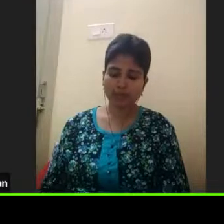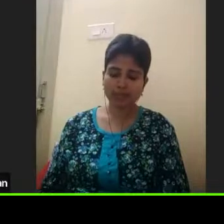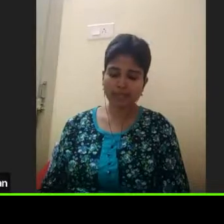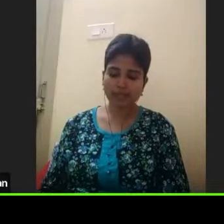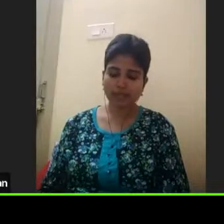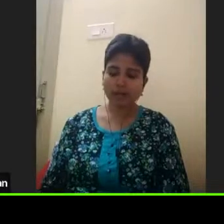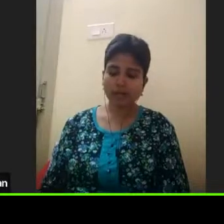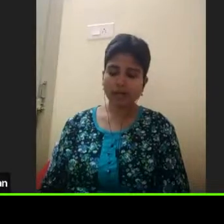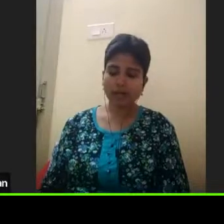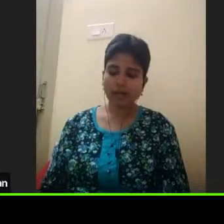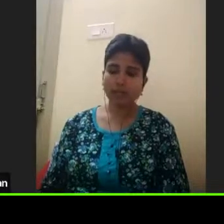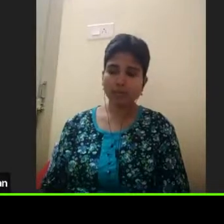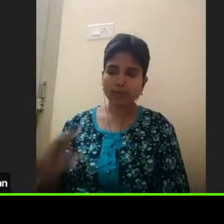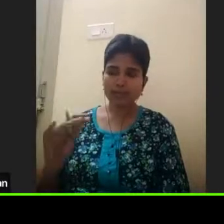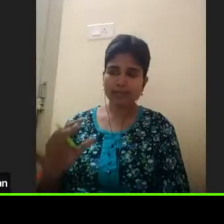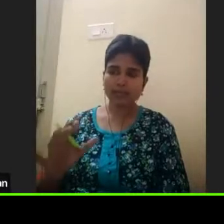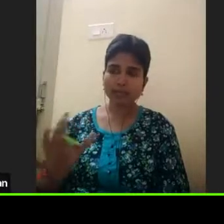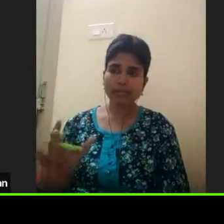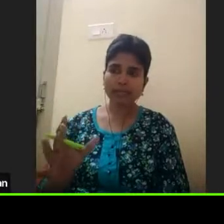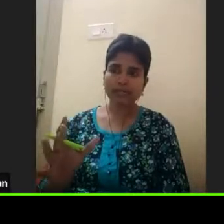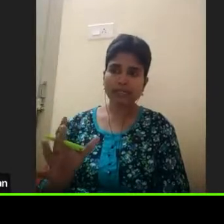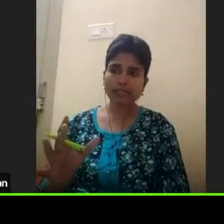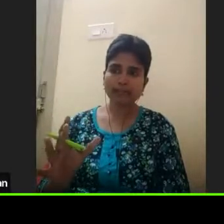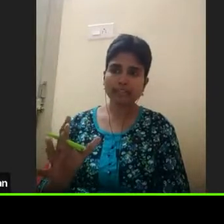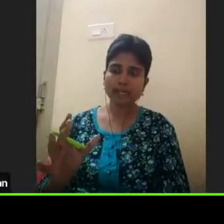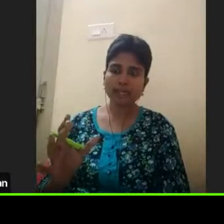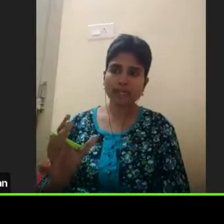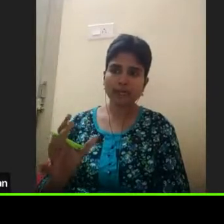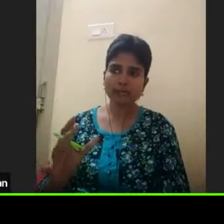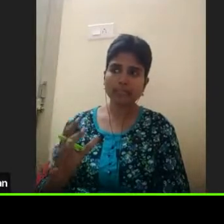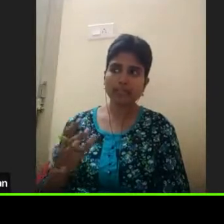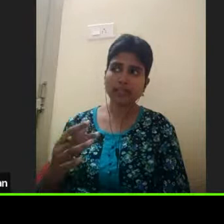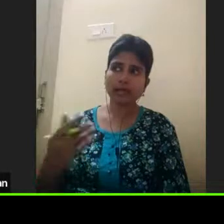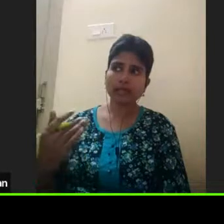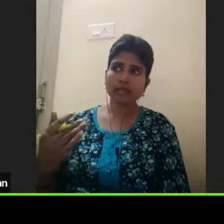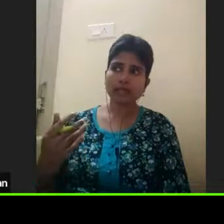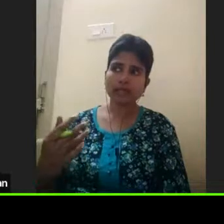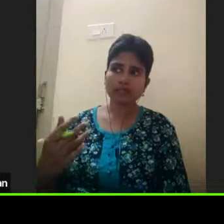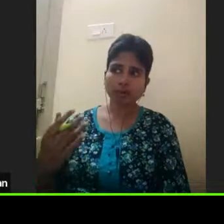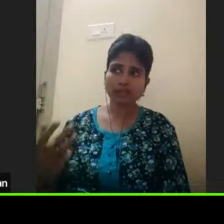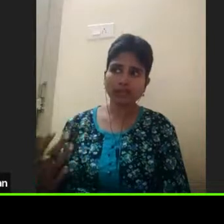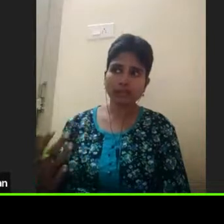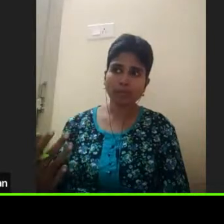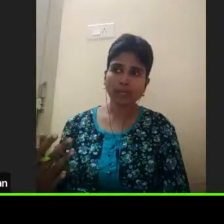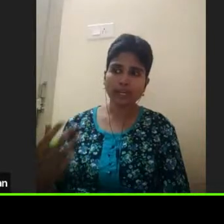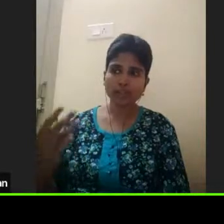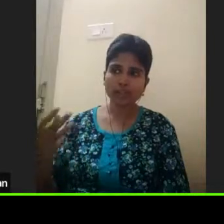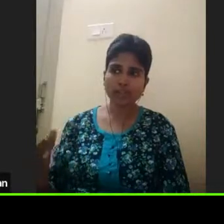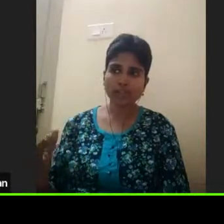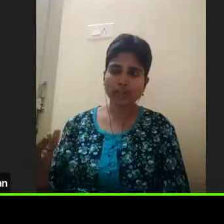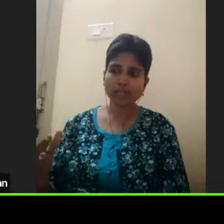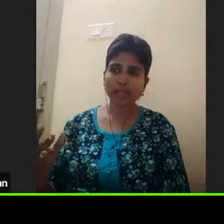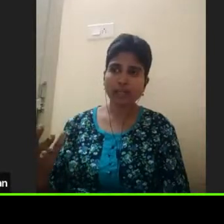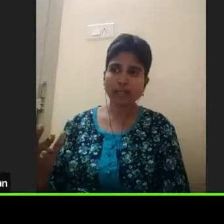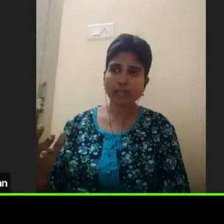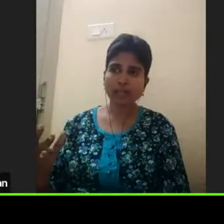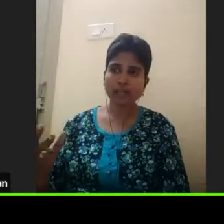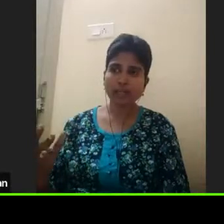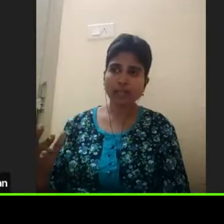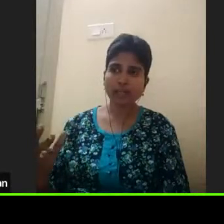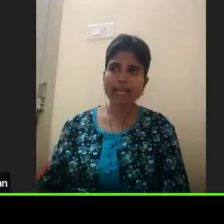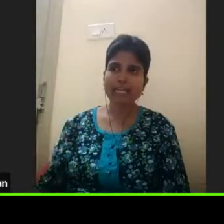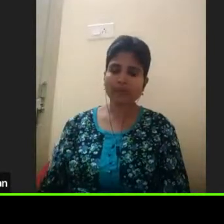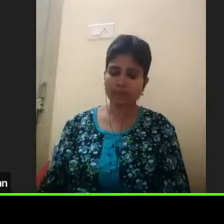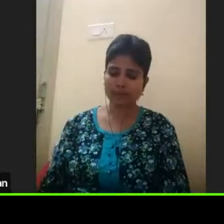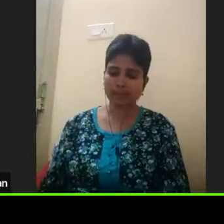your question, UHC, Universal Health Coverage, actually is talking about ensuring